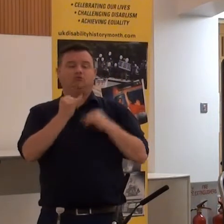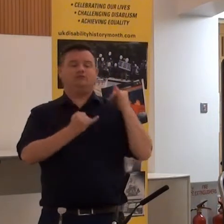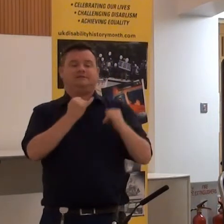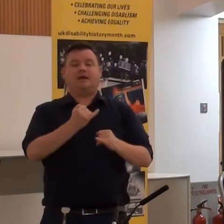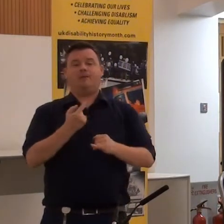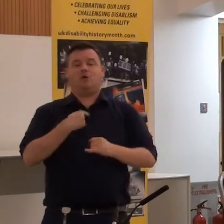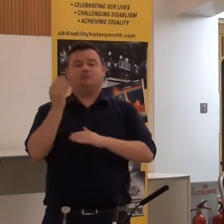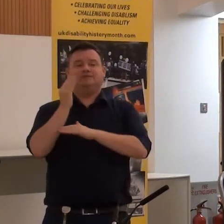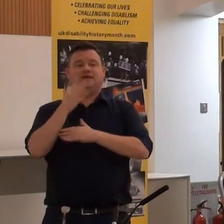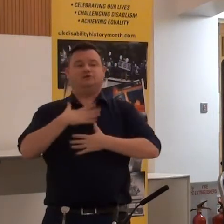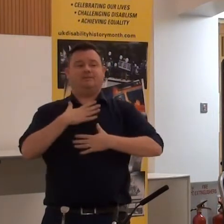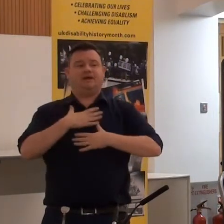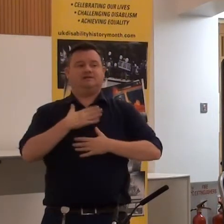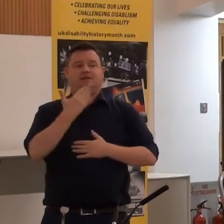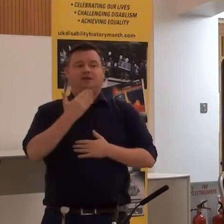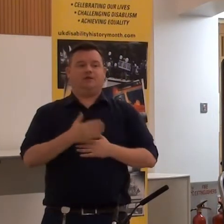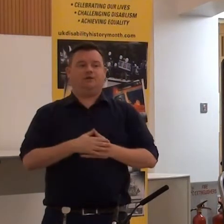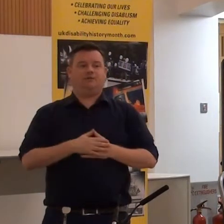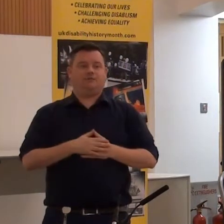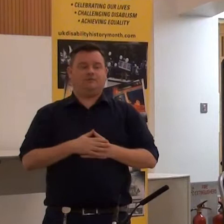the presentation.